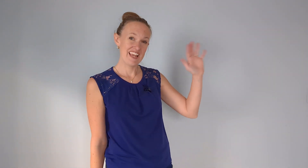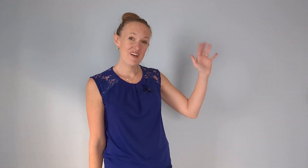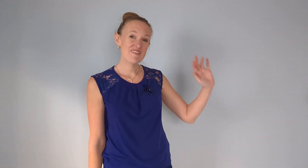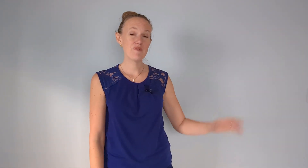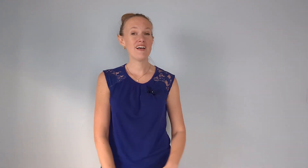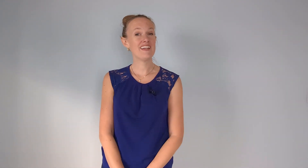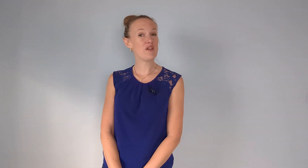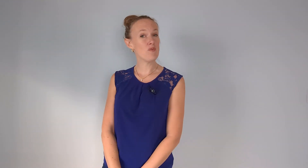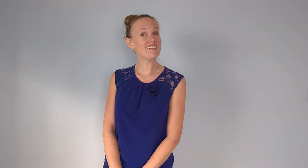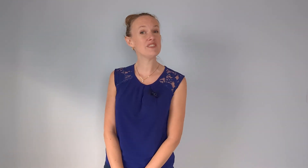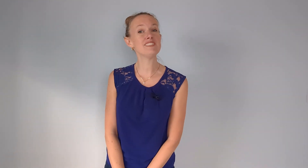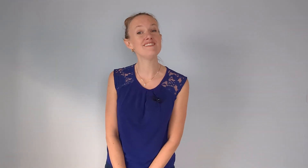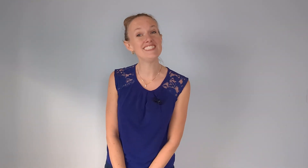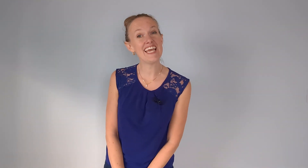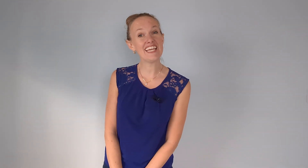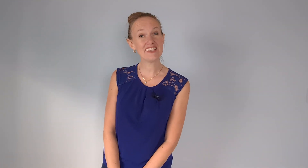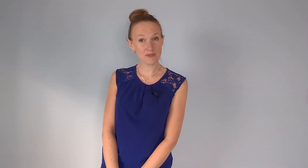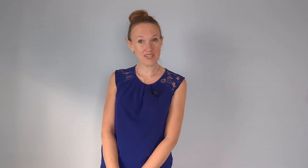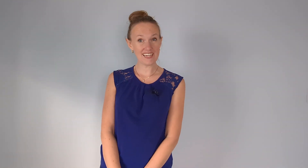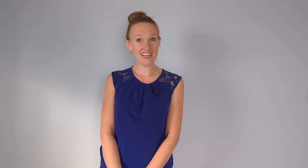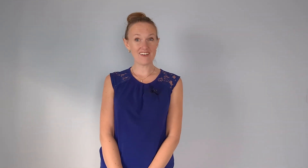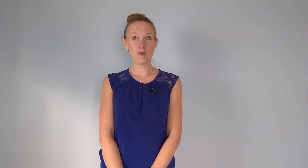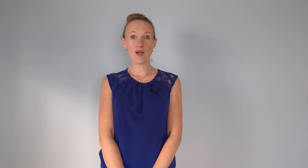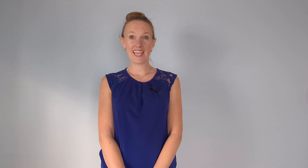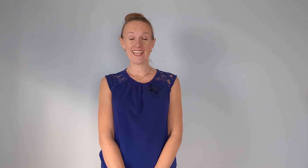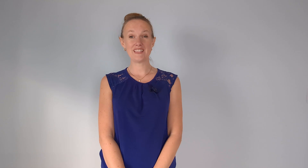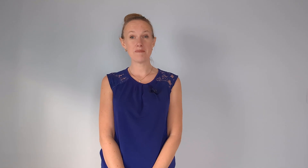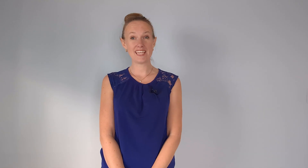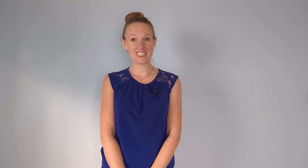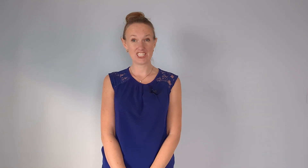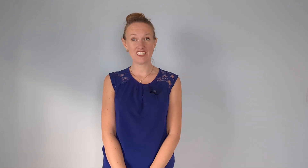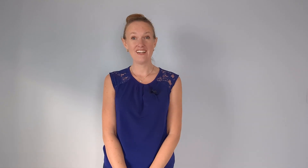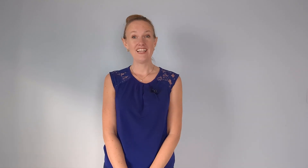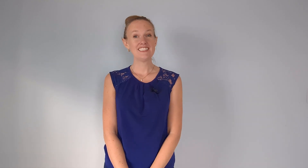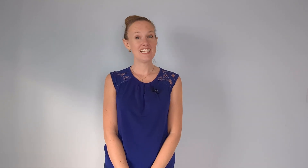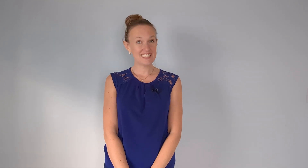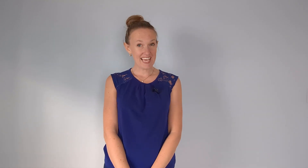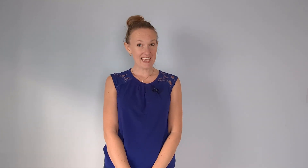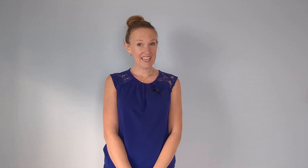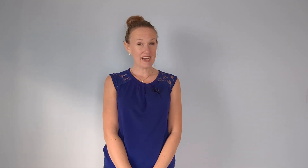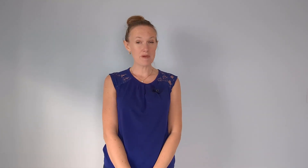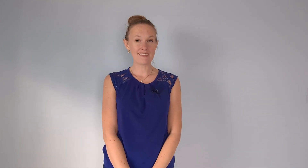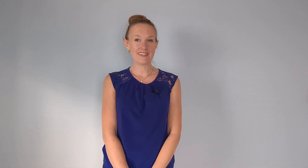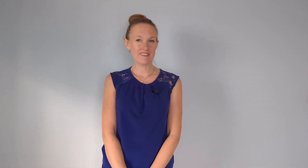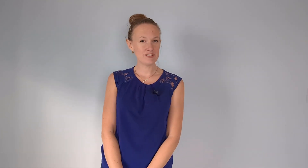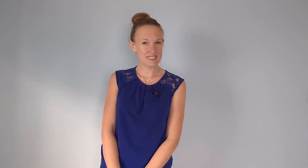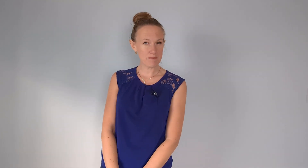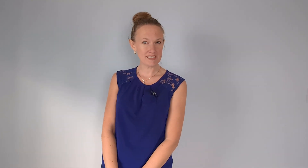Hello, everyone, and welcome to day 3 of Away in the Manger. Today, I'm not going to give you